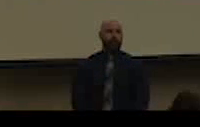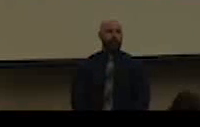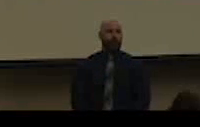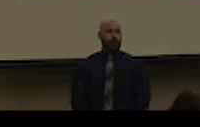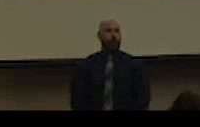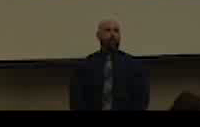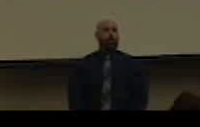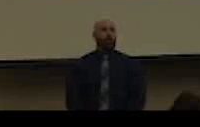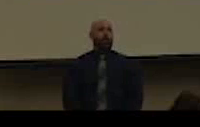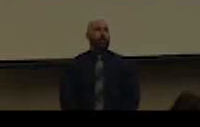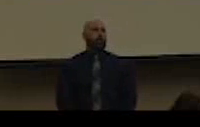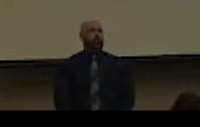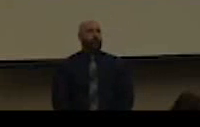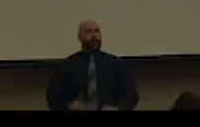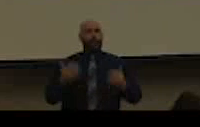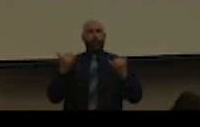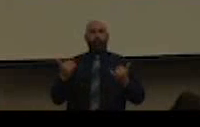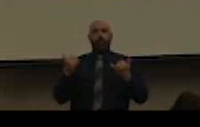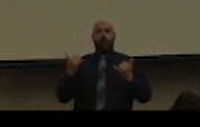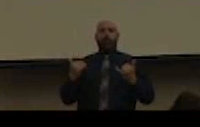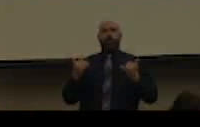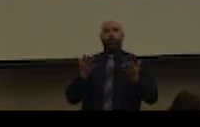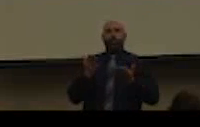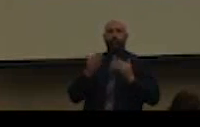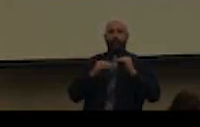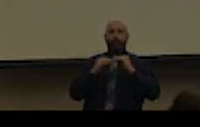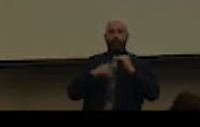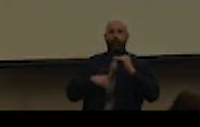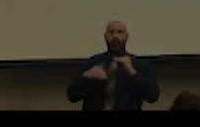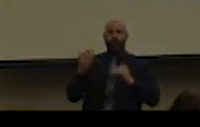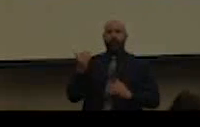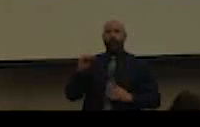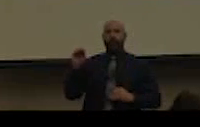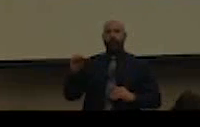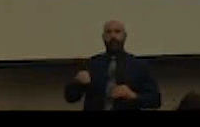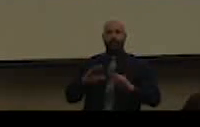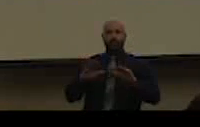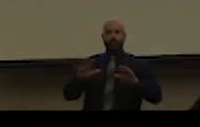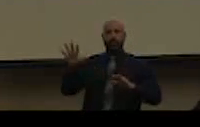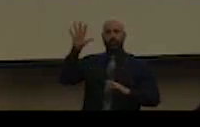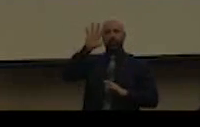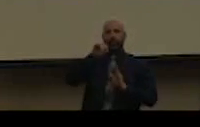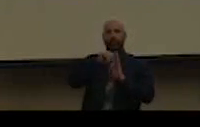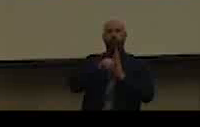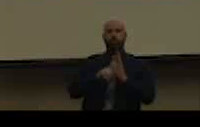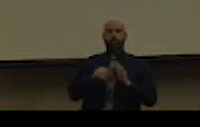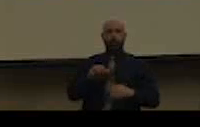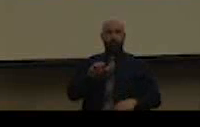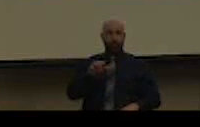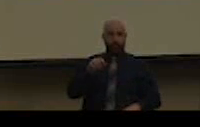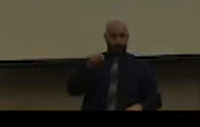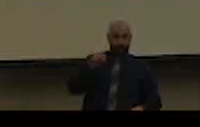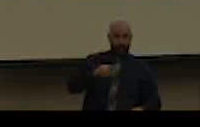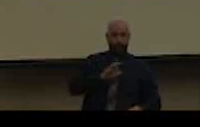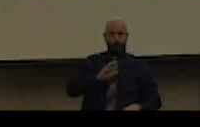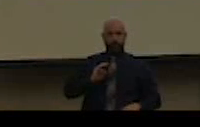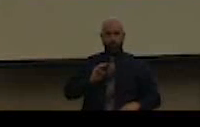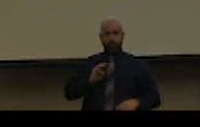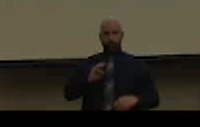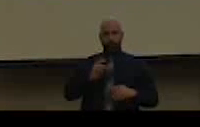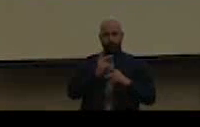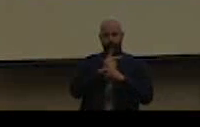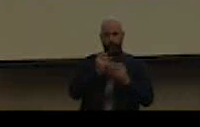Right now we are serving fewer than 15% of those children across the state. So what this commission did was quantify how much that